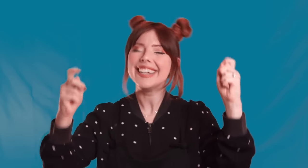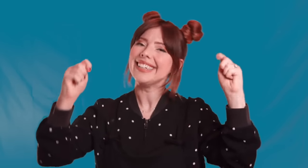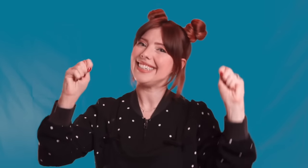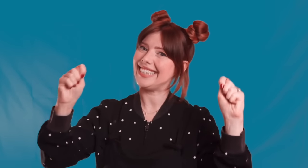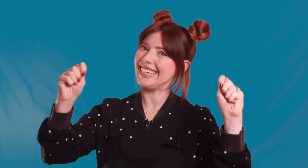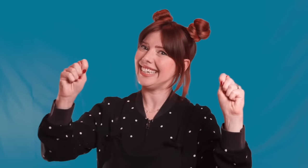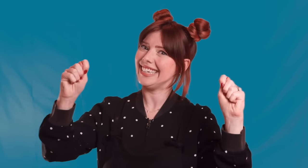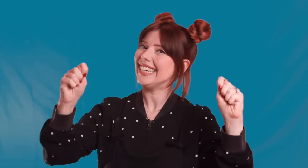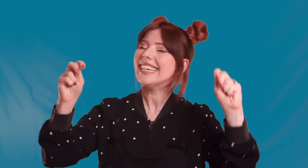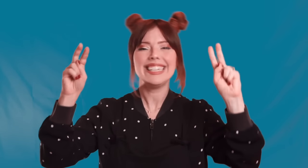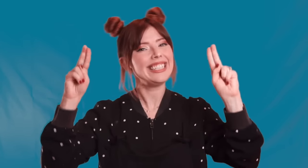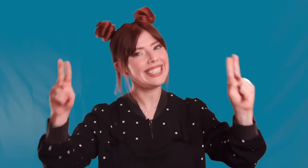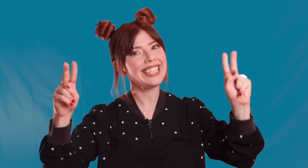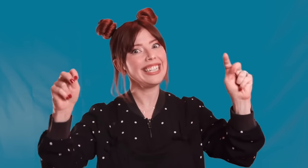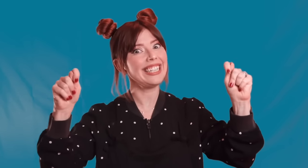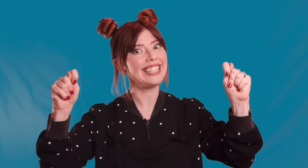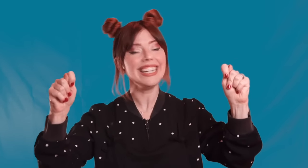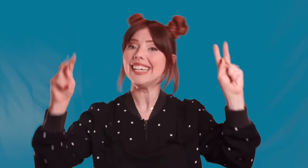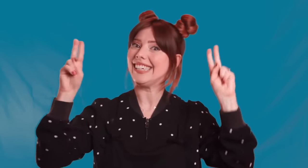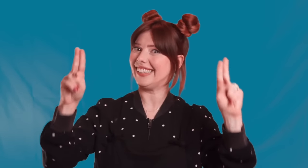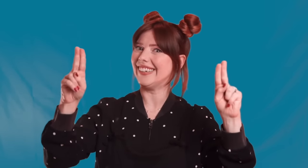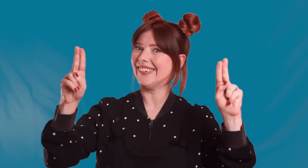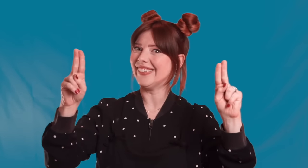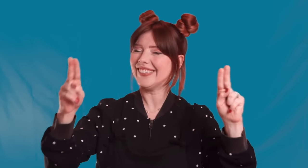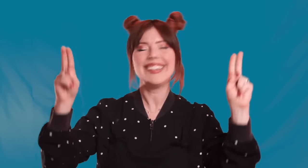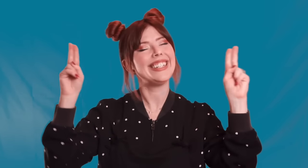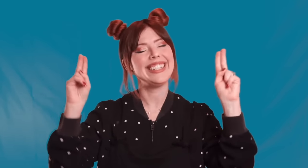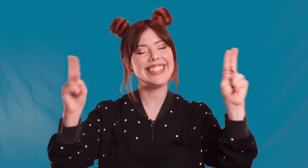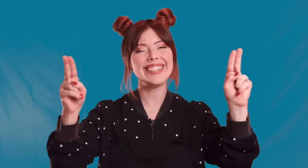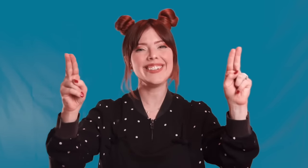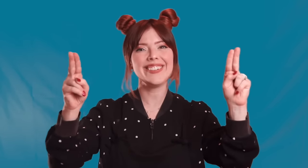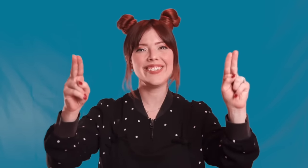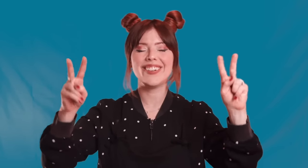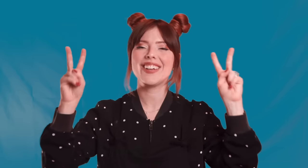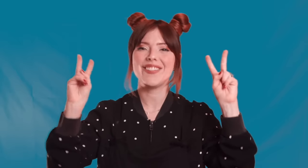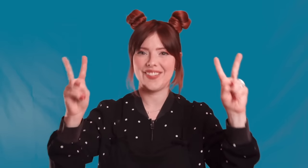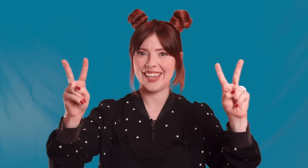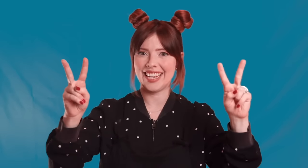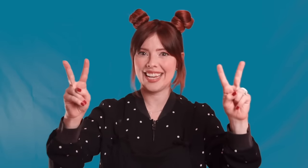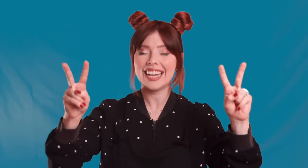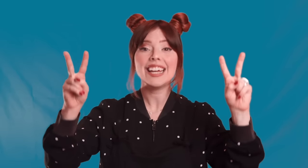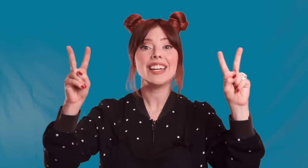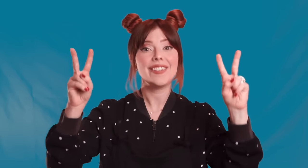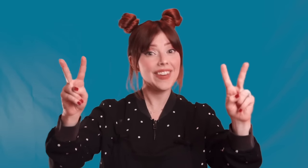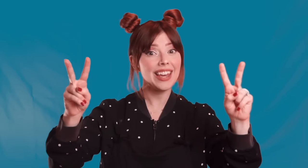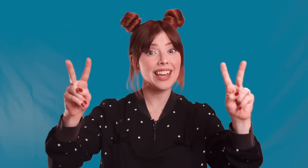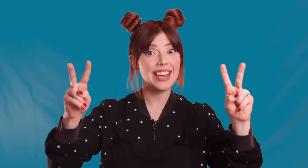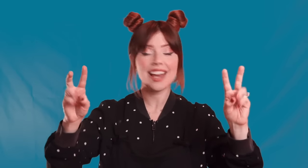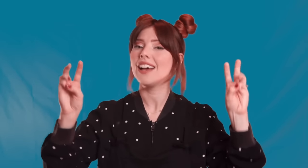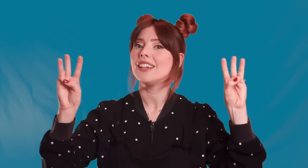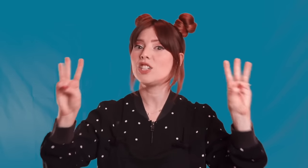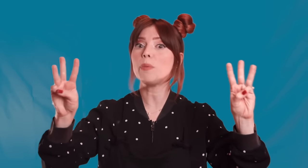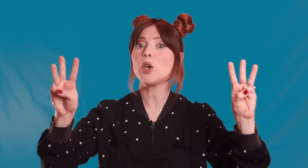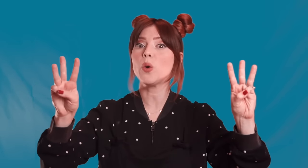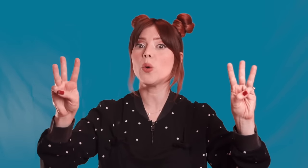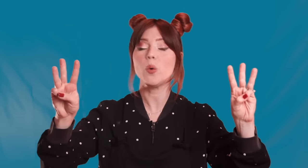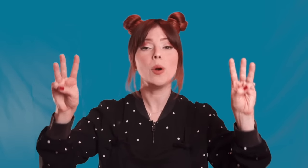T, T, U, U, V, V, W,